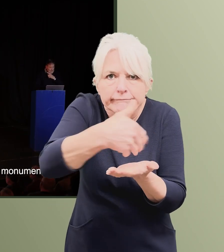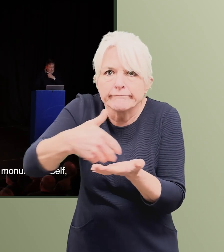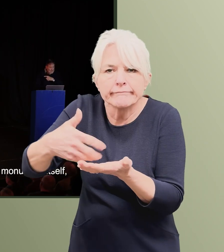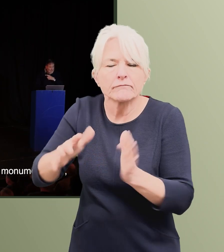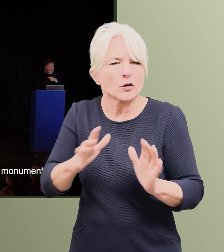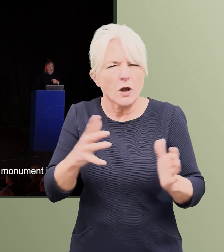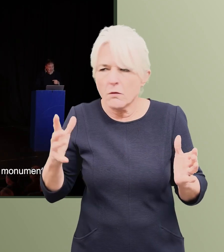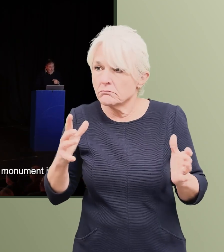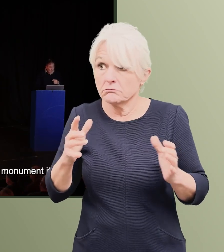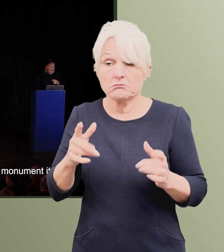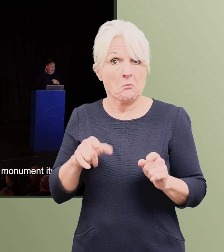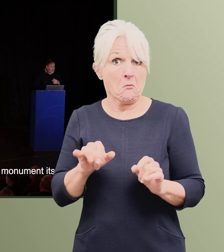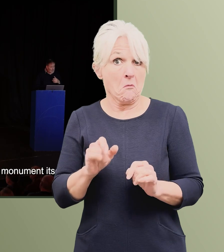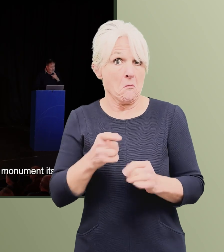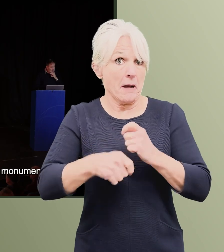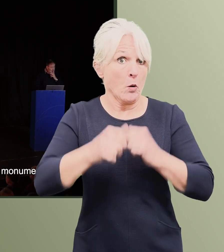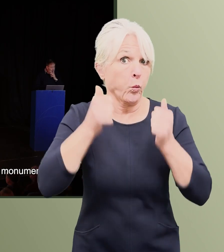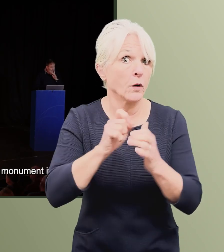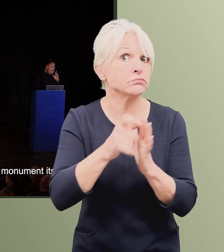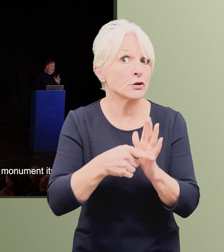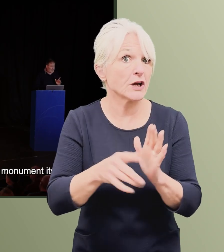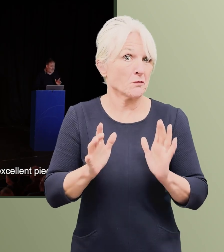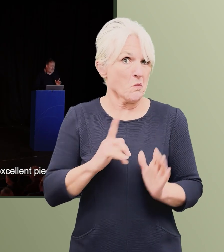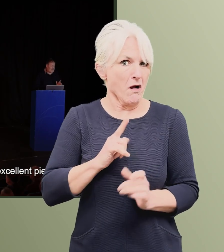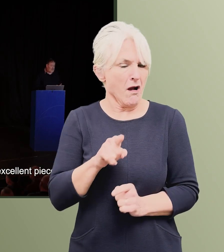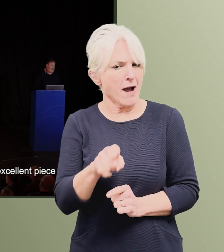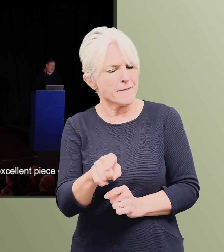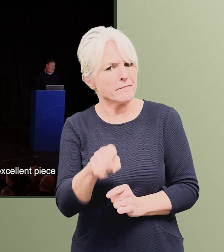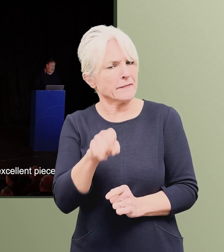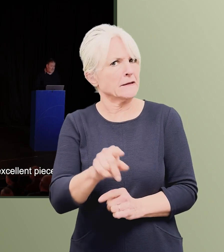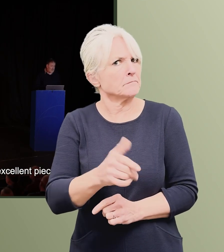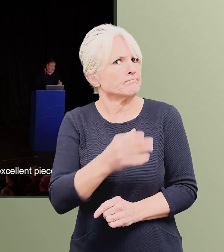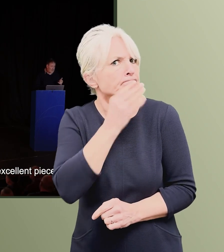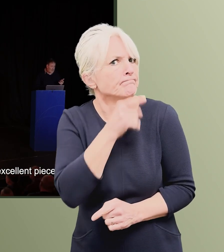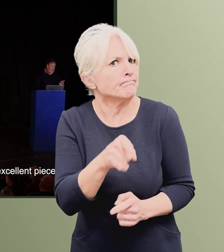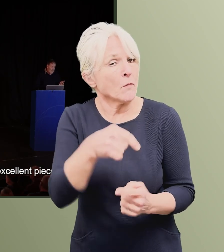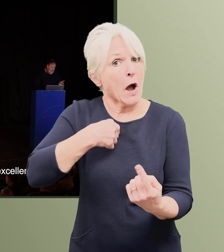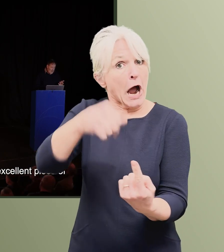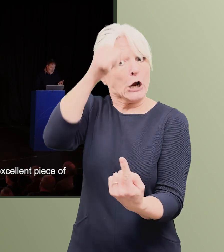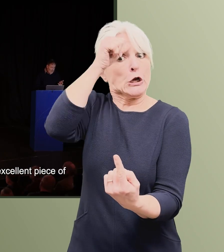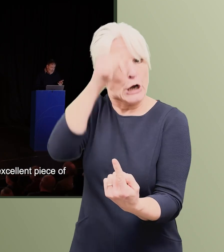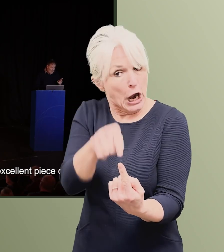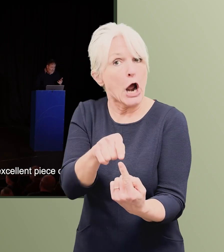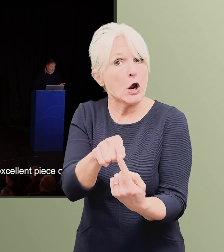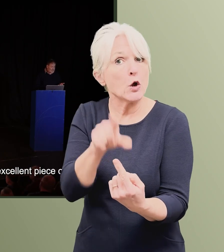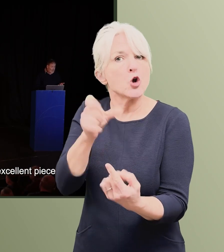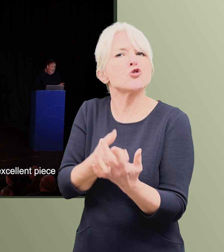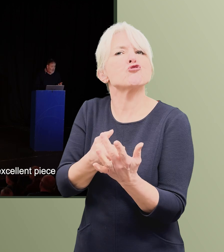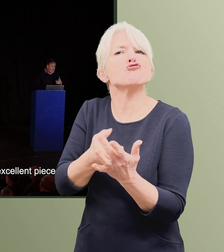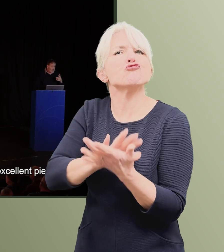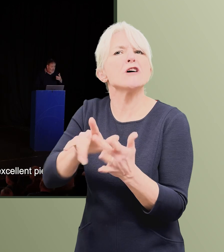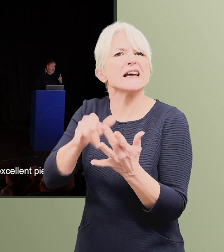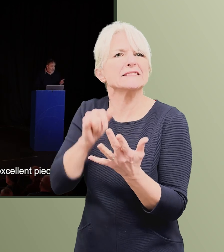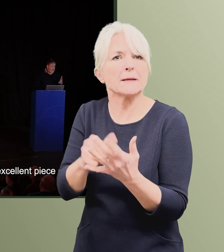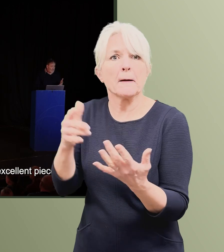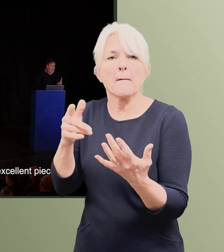the actual survey of the actual monument itself, because I know it had been surveyed previously by Chris Barker,